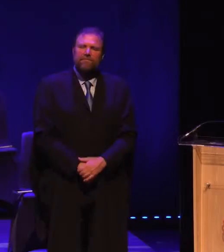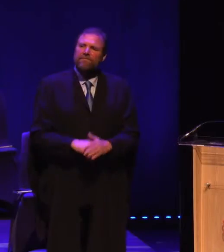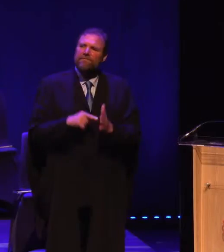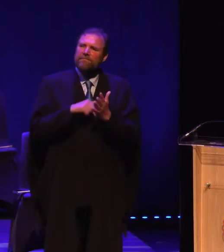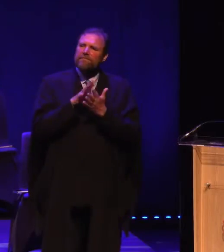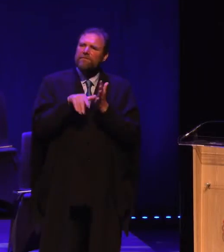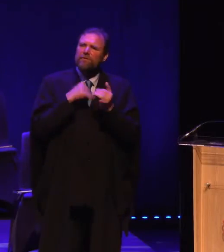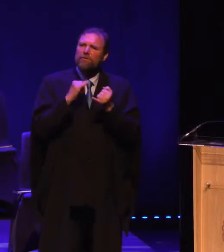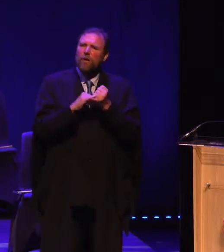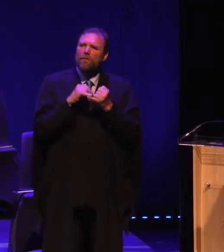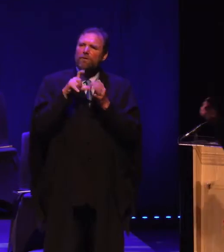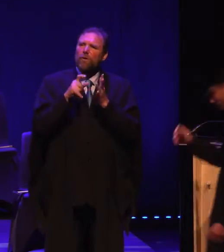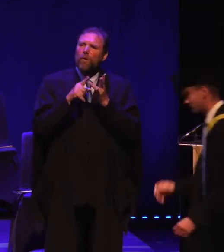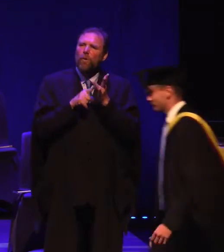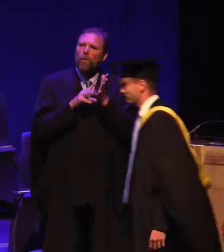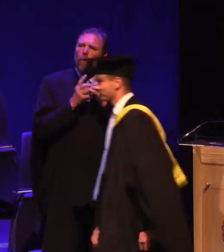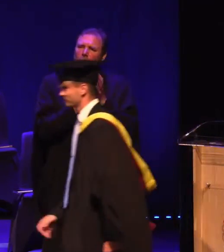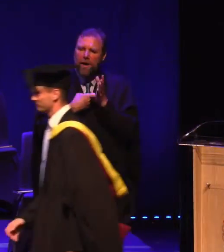Thomas Coomber.